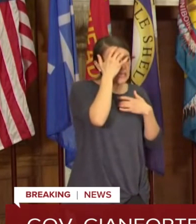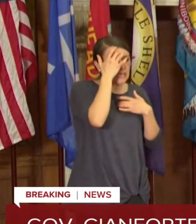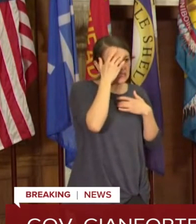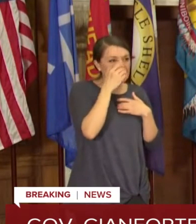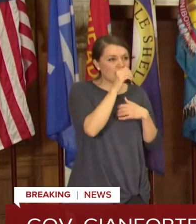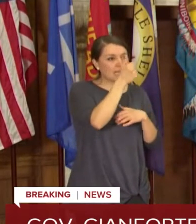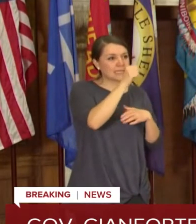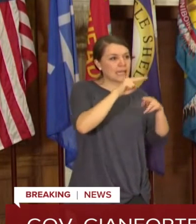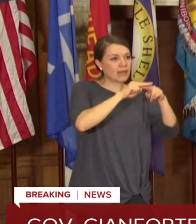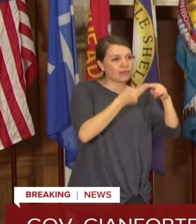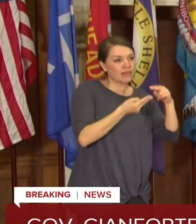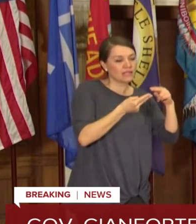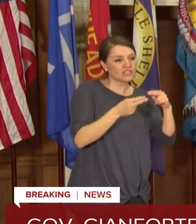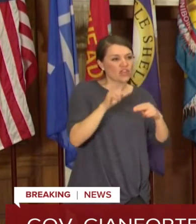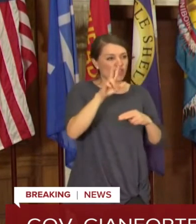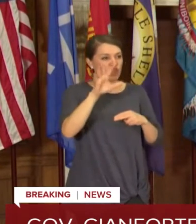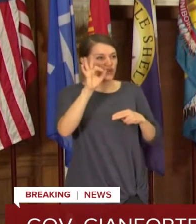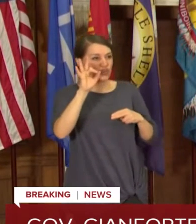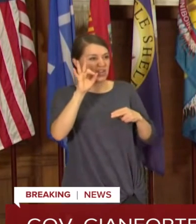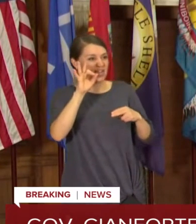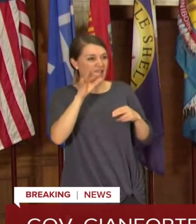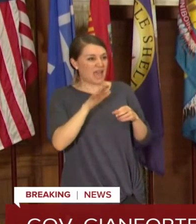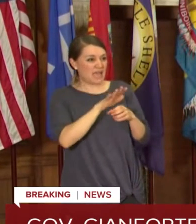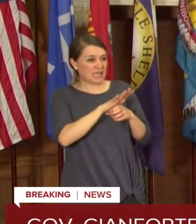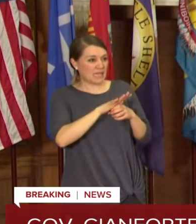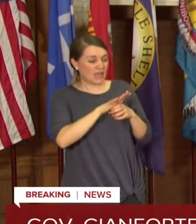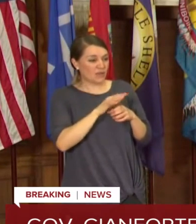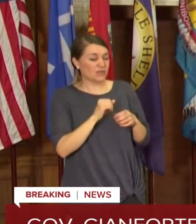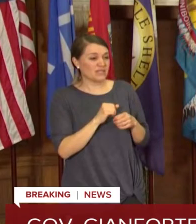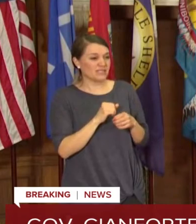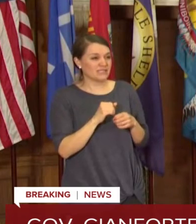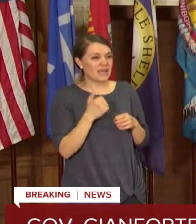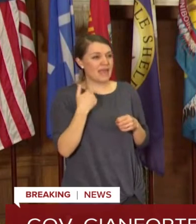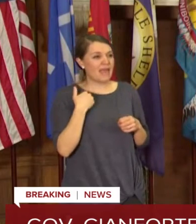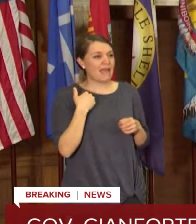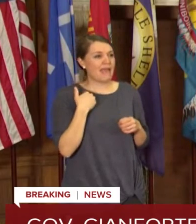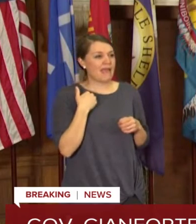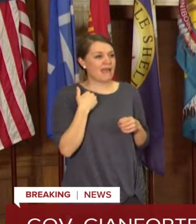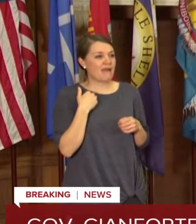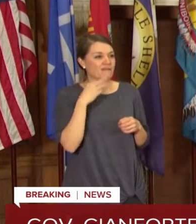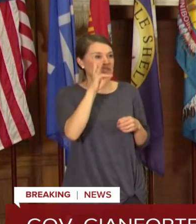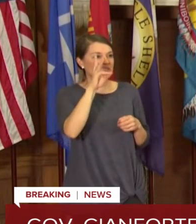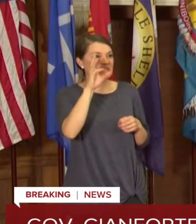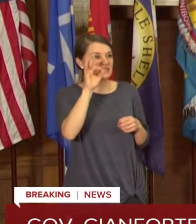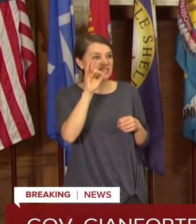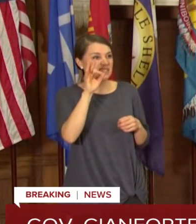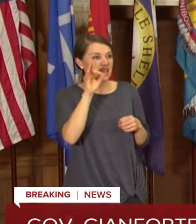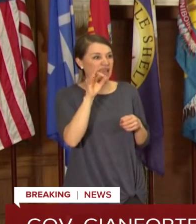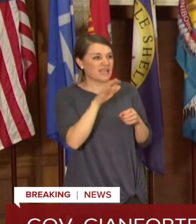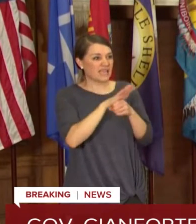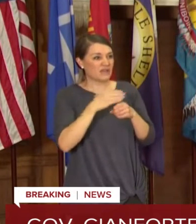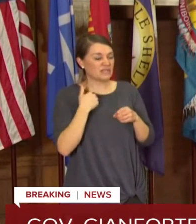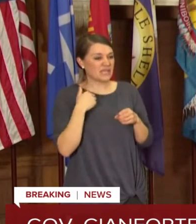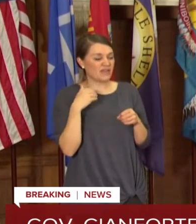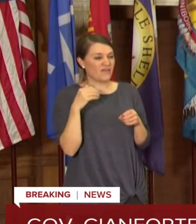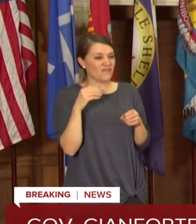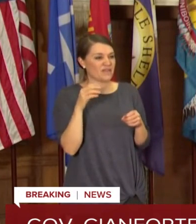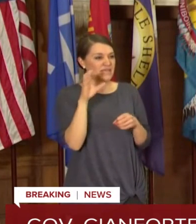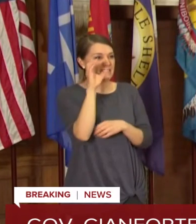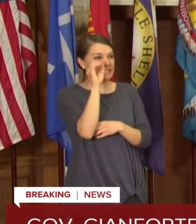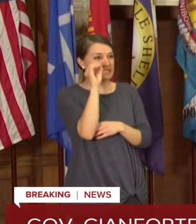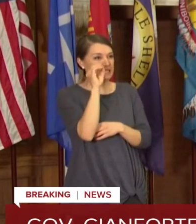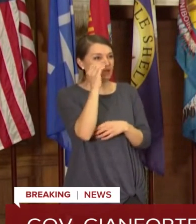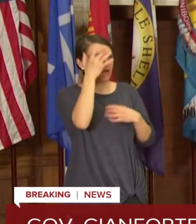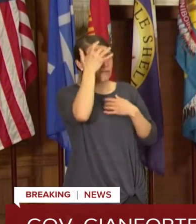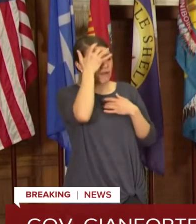those 39 counties, 16 counties now have 0 cases of COVID-19. This is